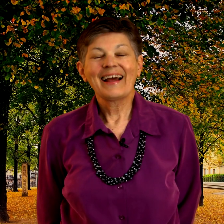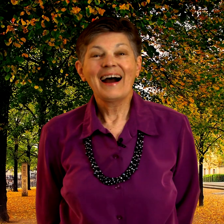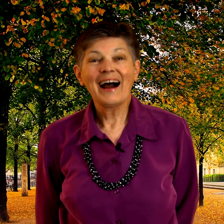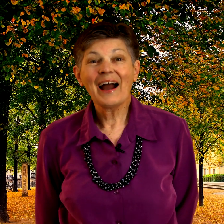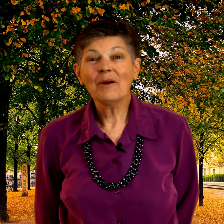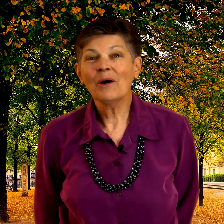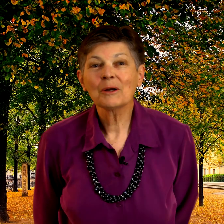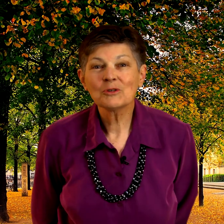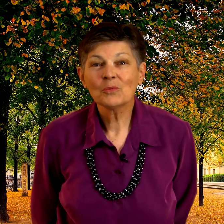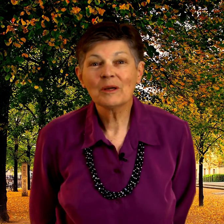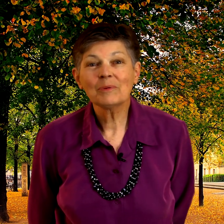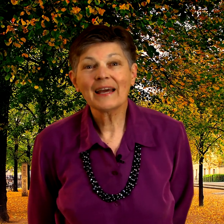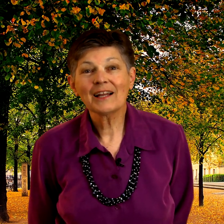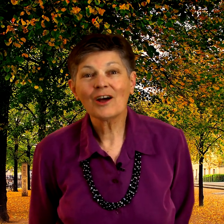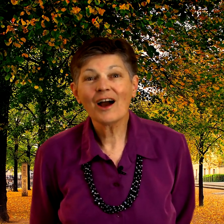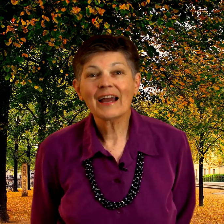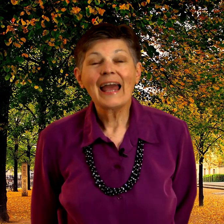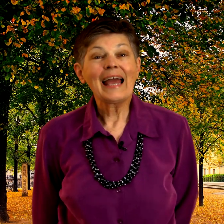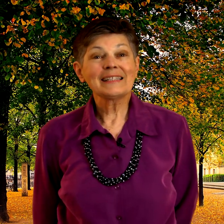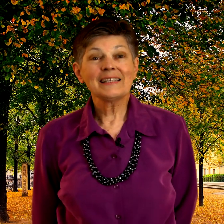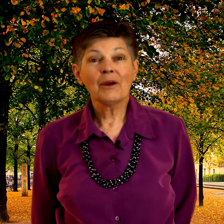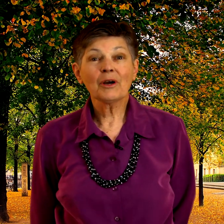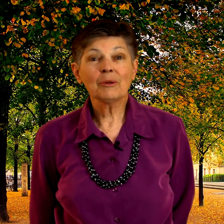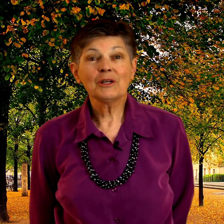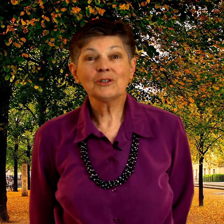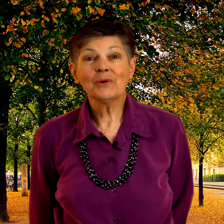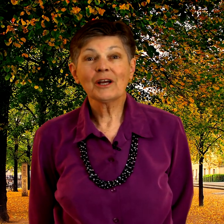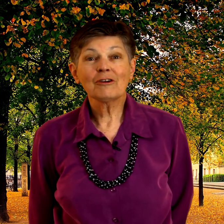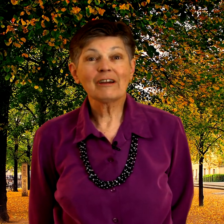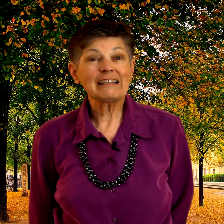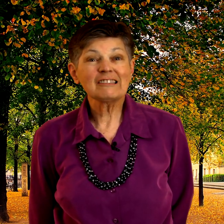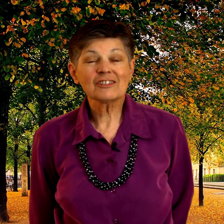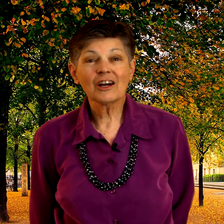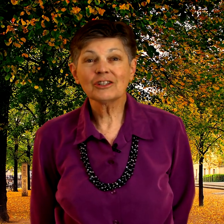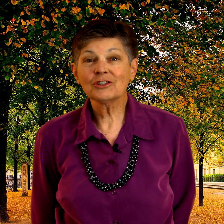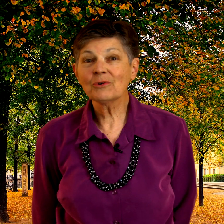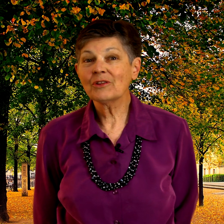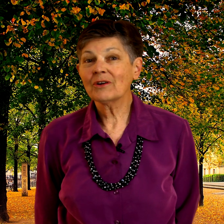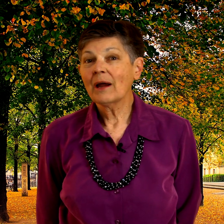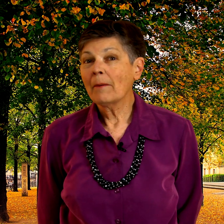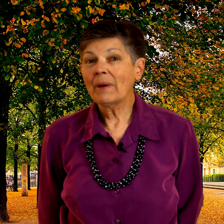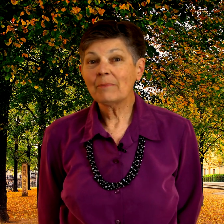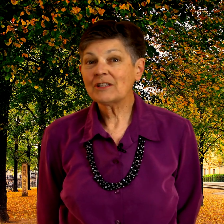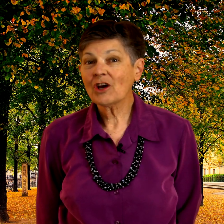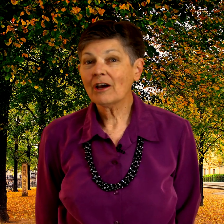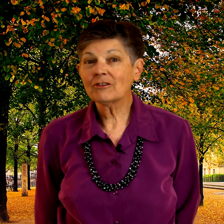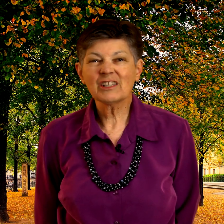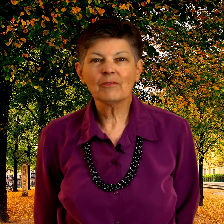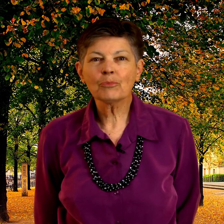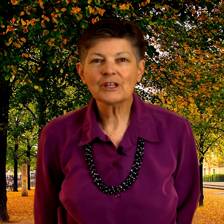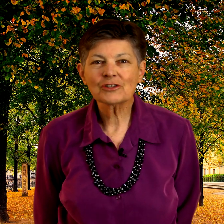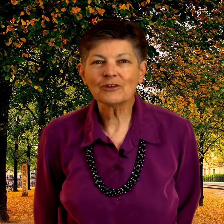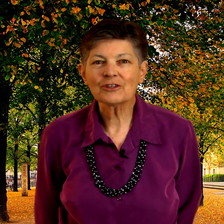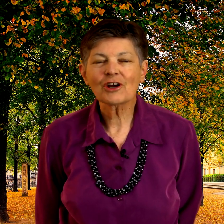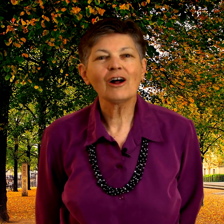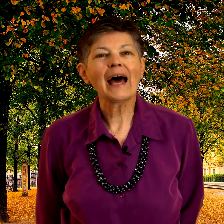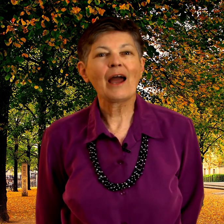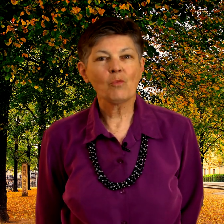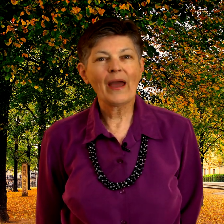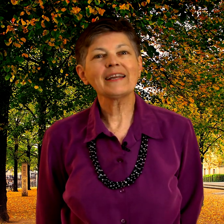Hi, welcome to We Play Along and today we're going to be doing a great little song to do with your babies, toddlers, and even preschoolers called I Went